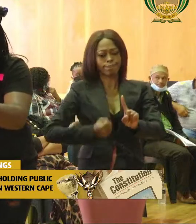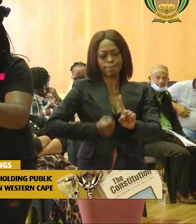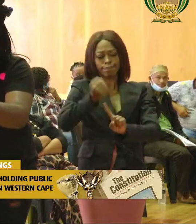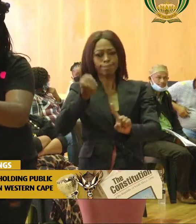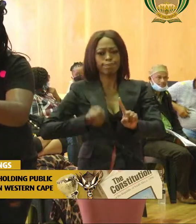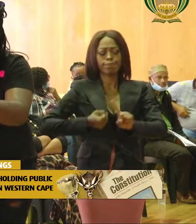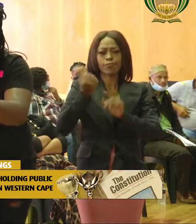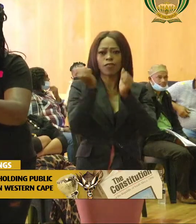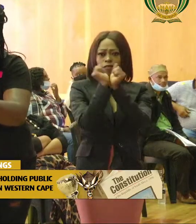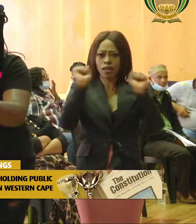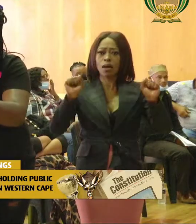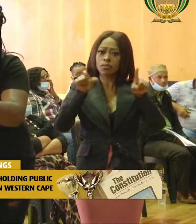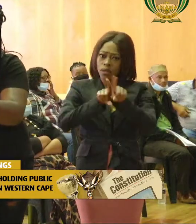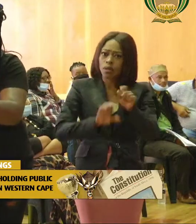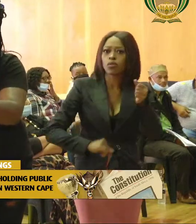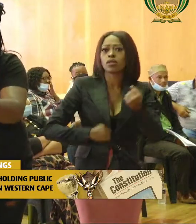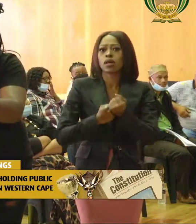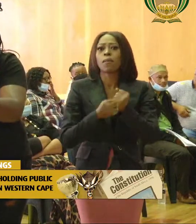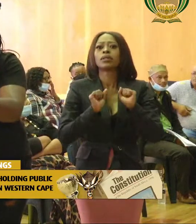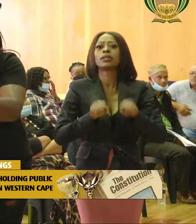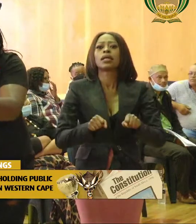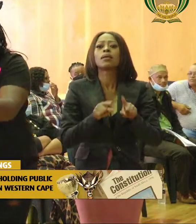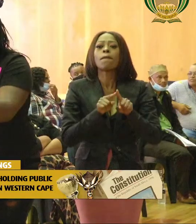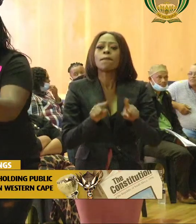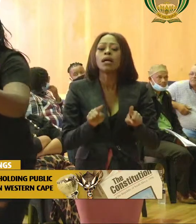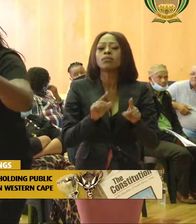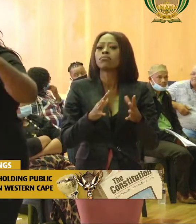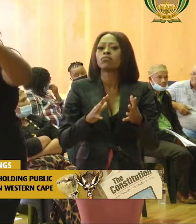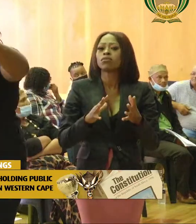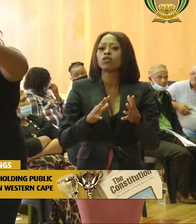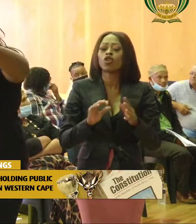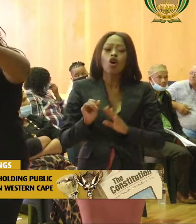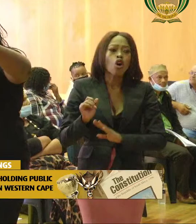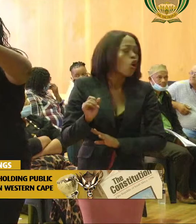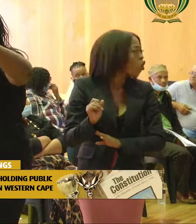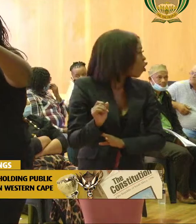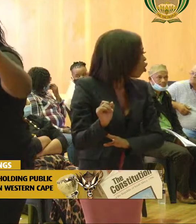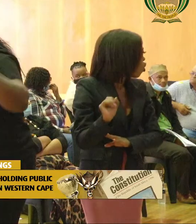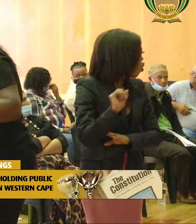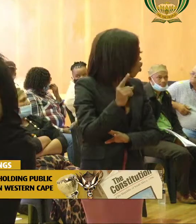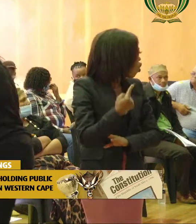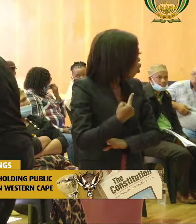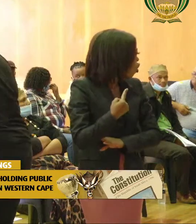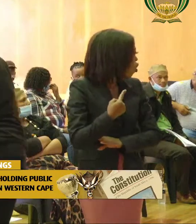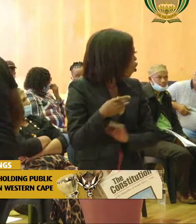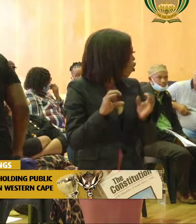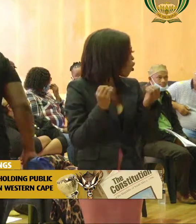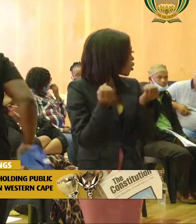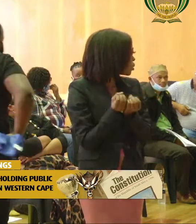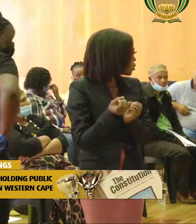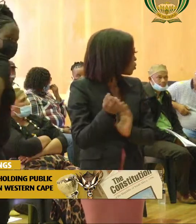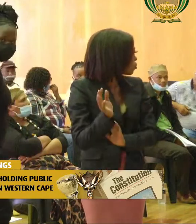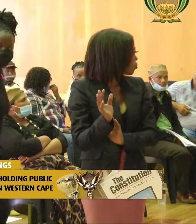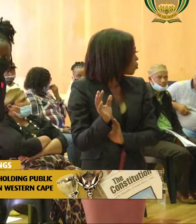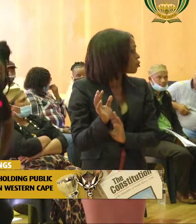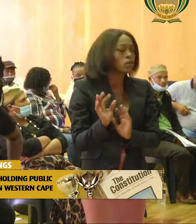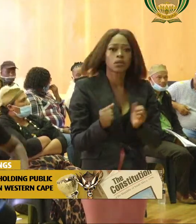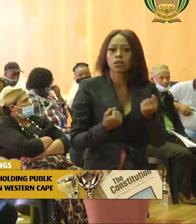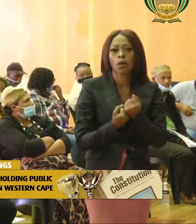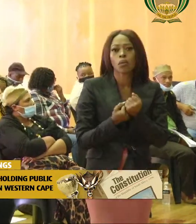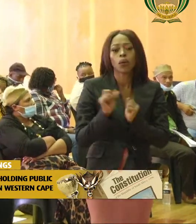We always support, but not all military organizations.